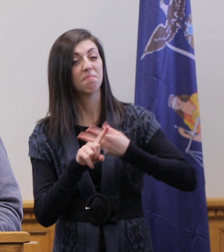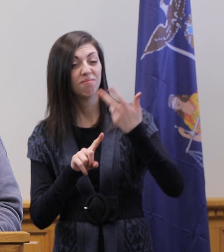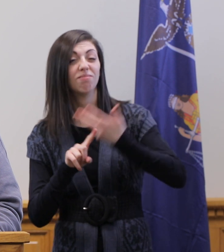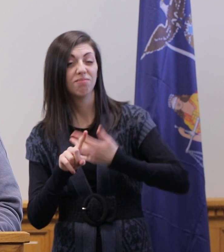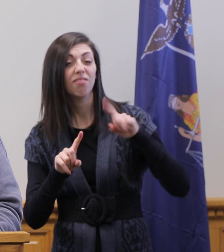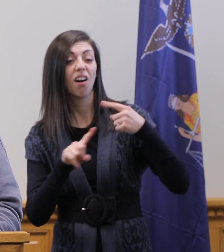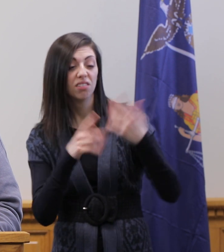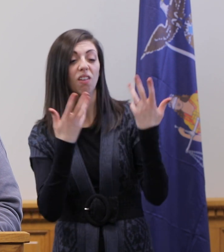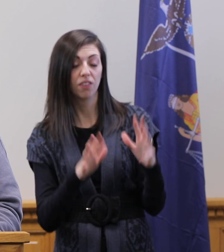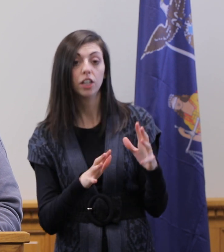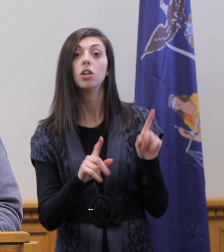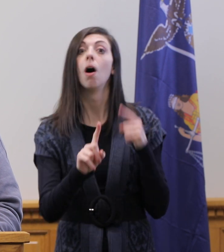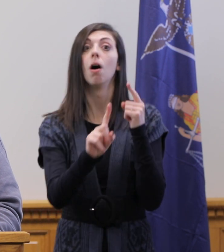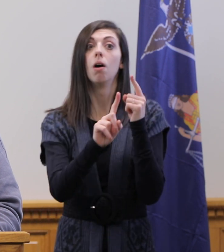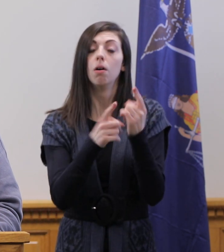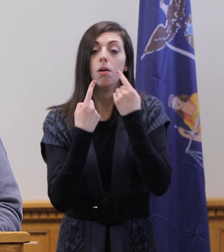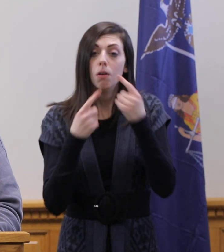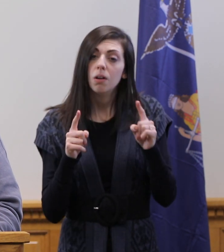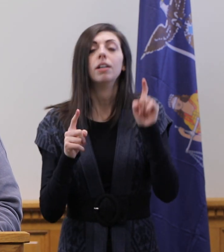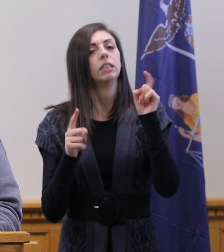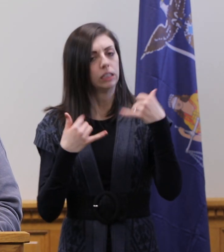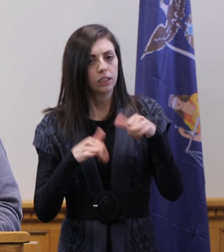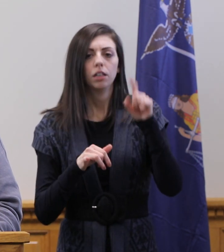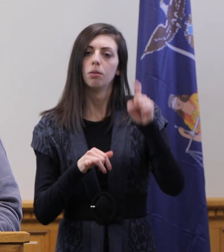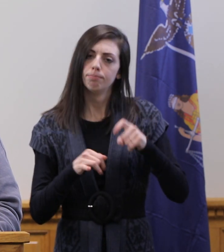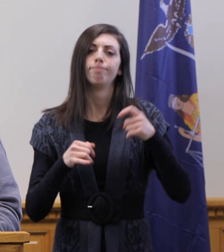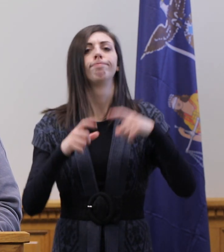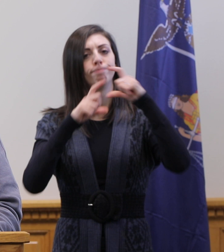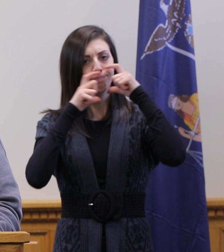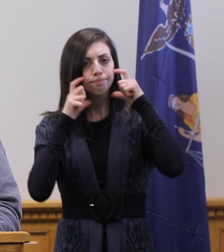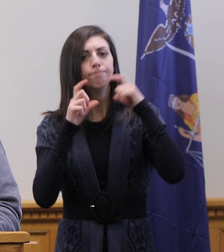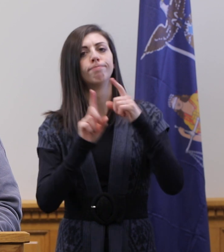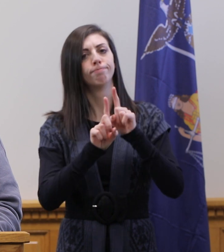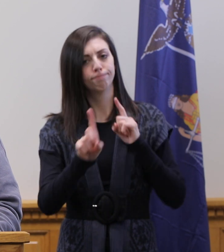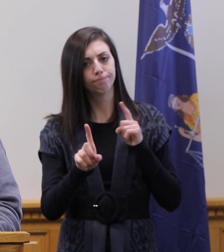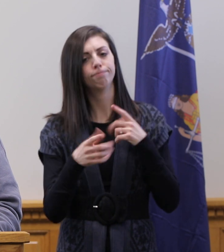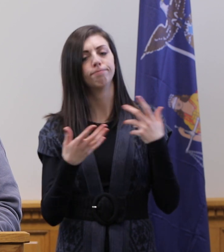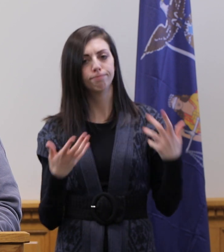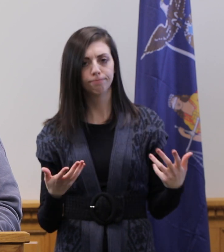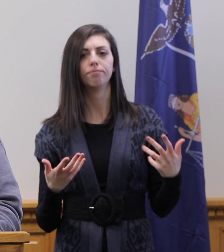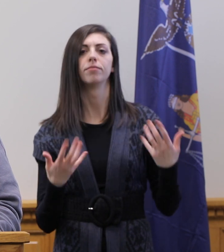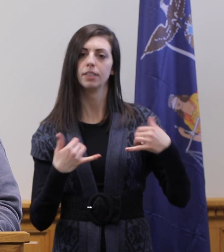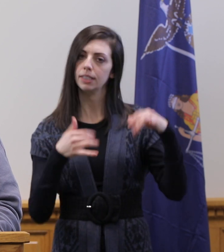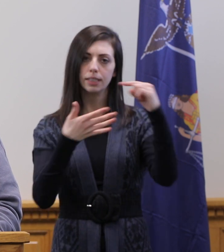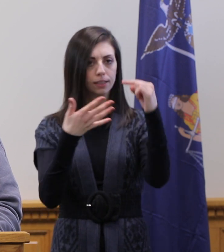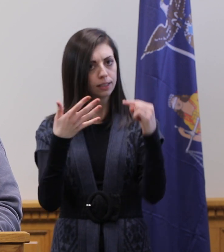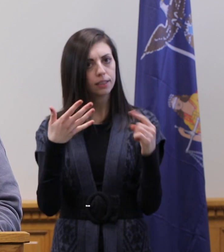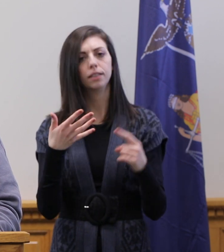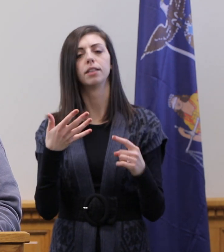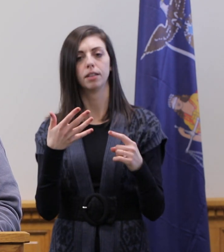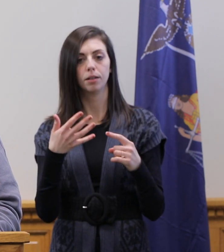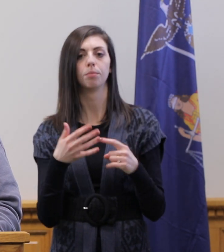reach that goal, we all need to continue to use the tools that we've been using to stop the spread of COVID. Wear a mask, social